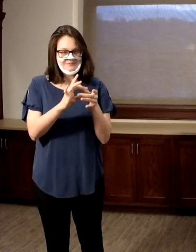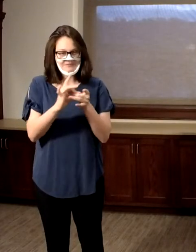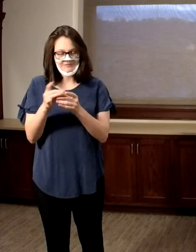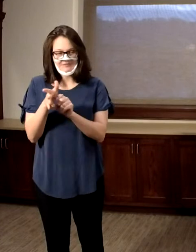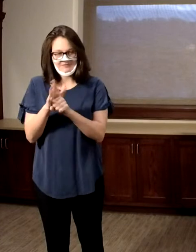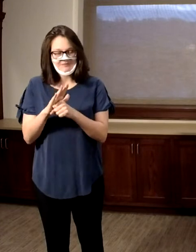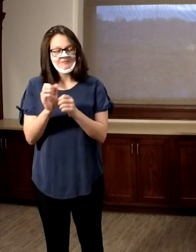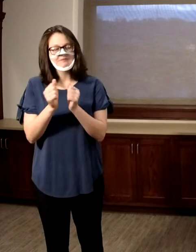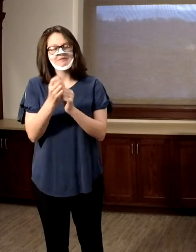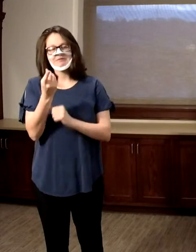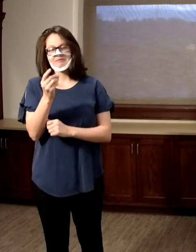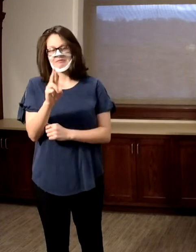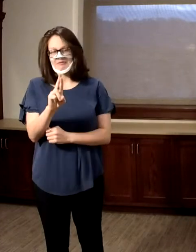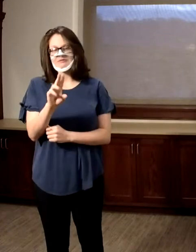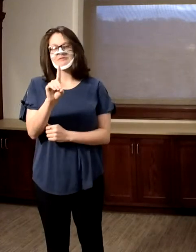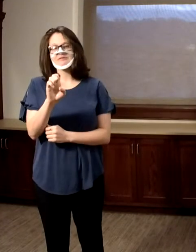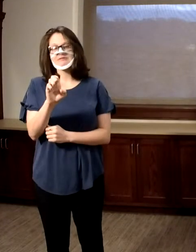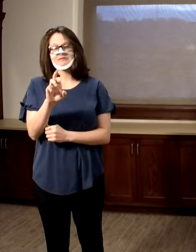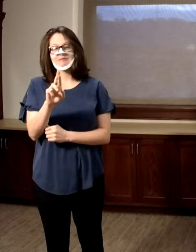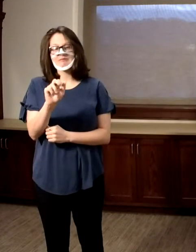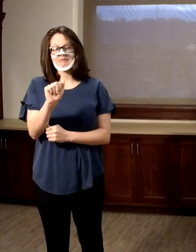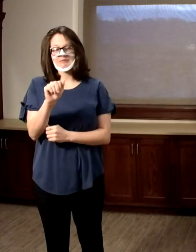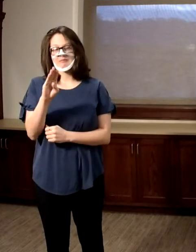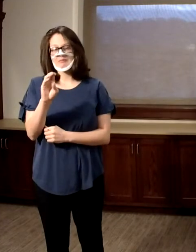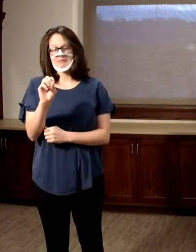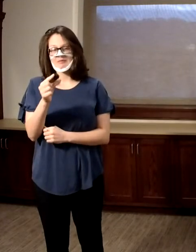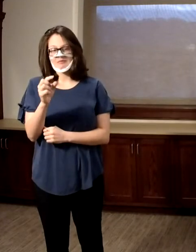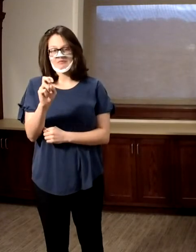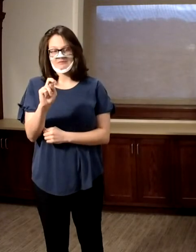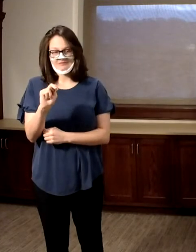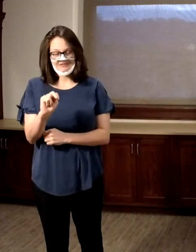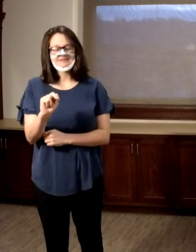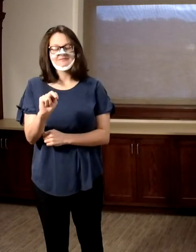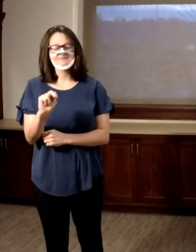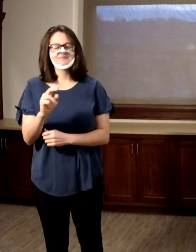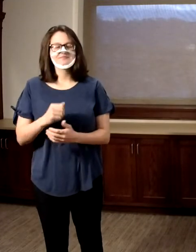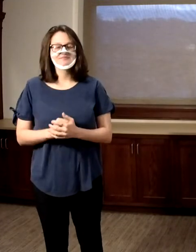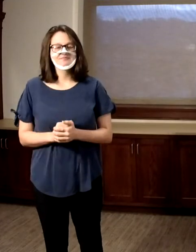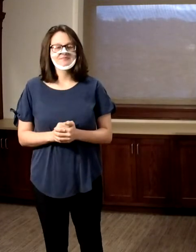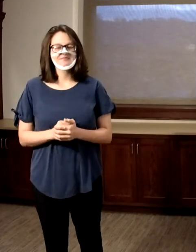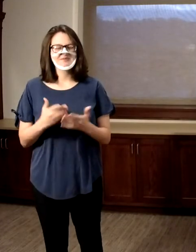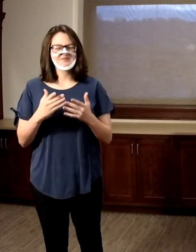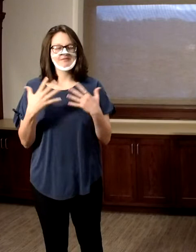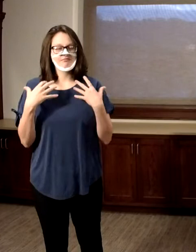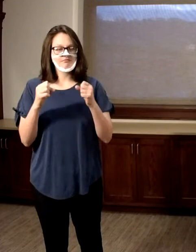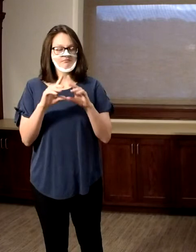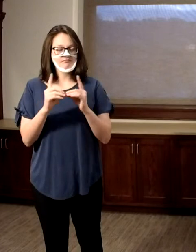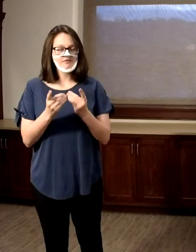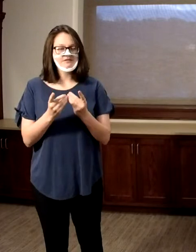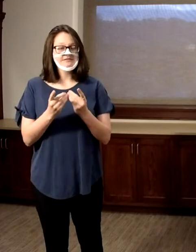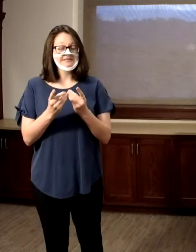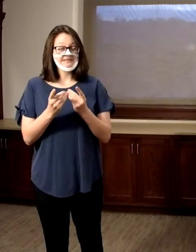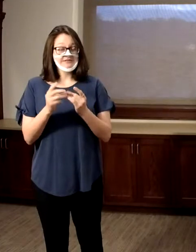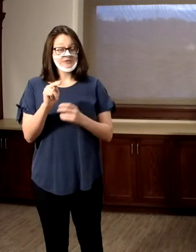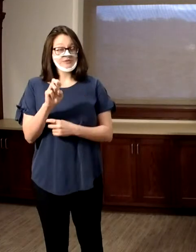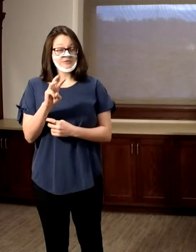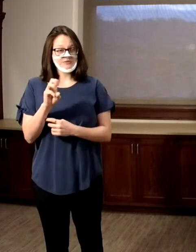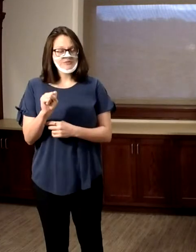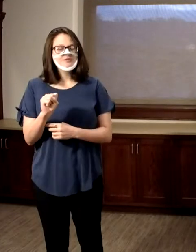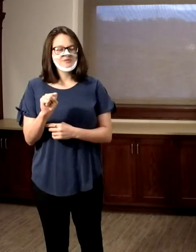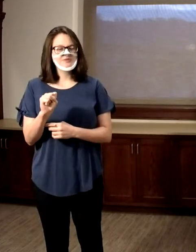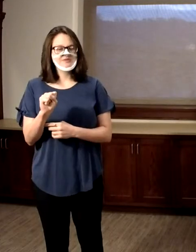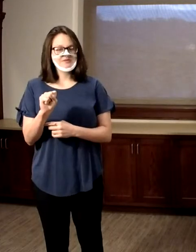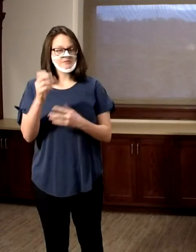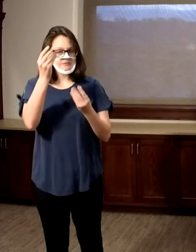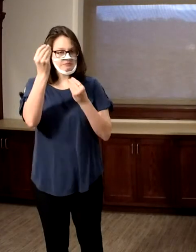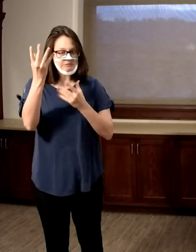Deborah Bogan, Director of the Allegheny County Health Department. A lot of news that we're going to talk about this afternoon. One piece of